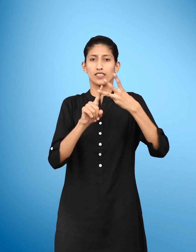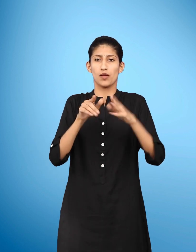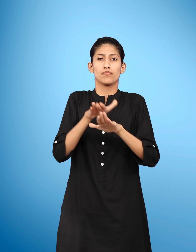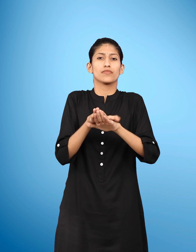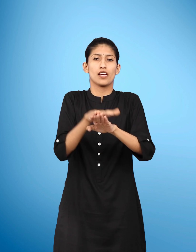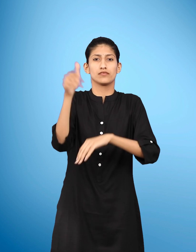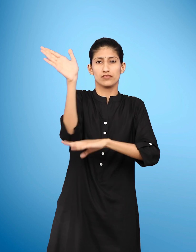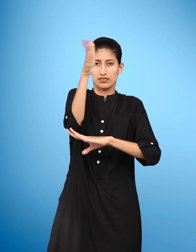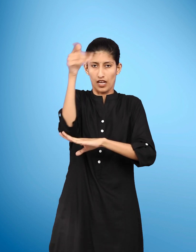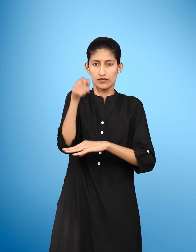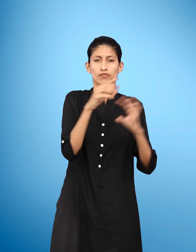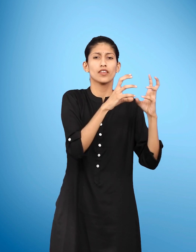and Pandyas.